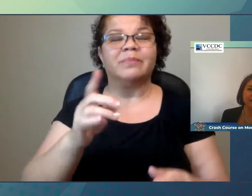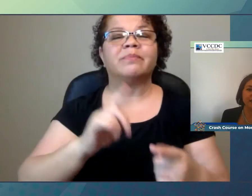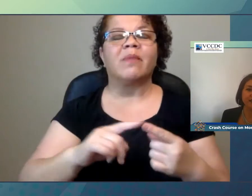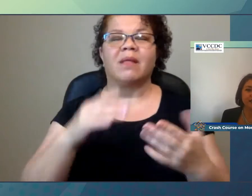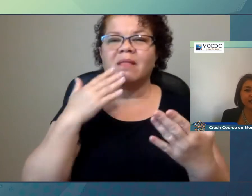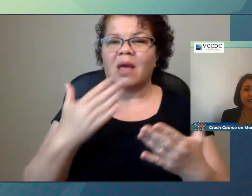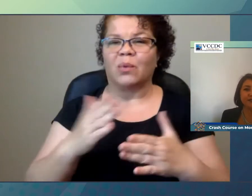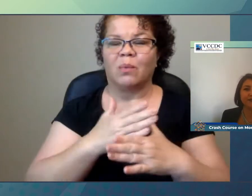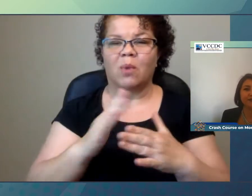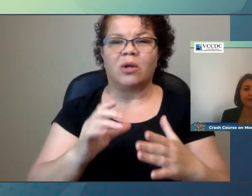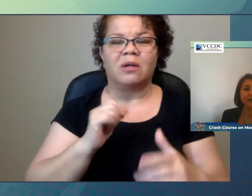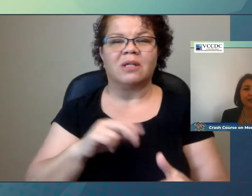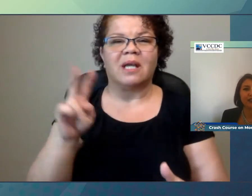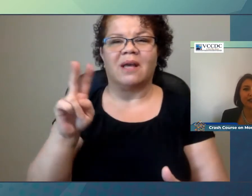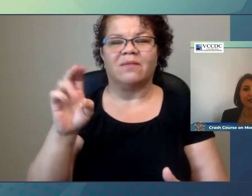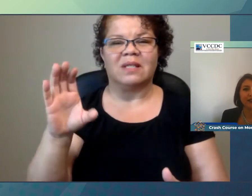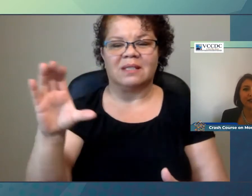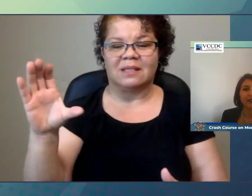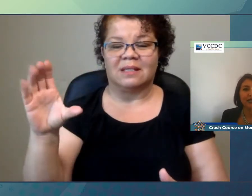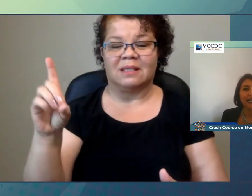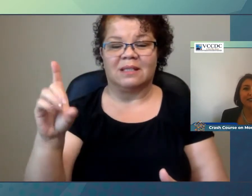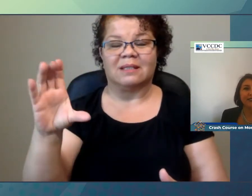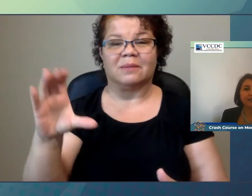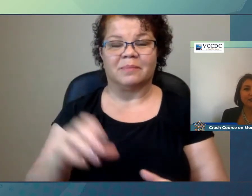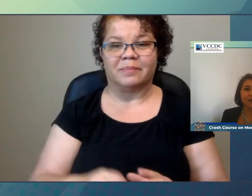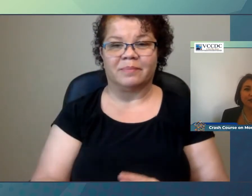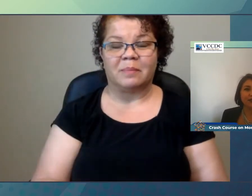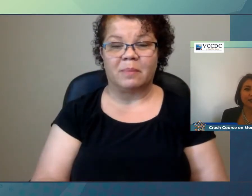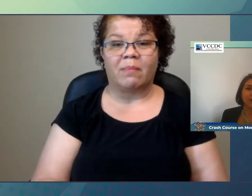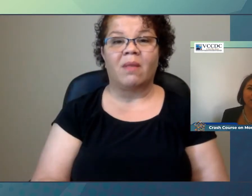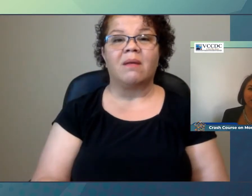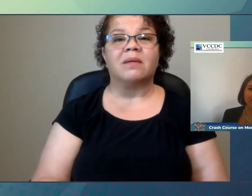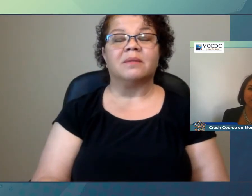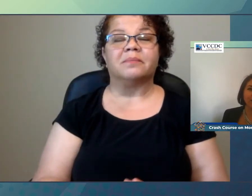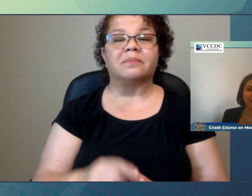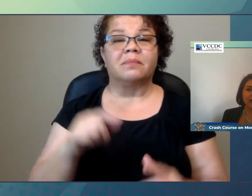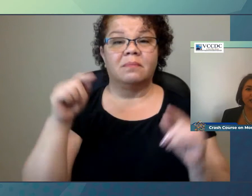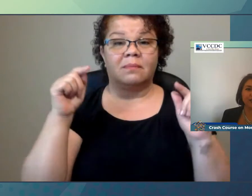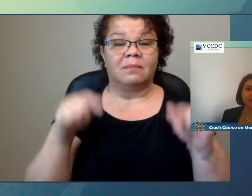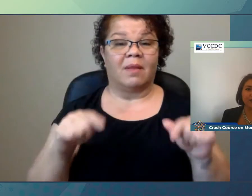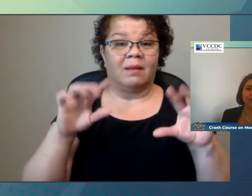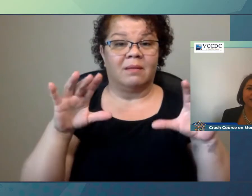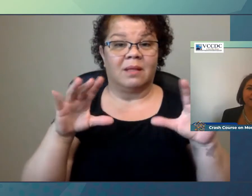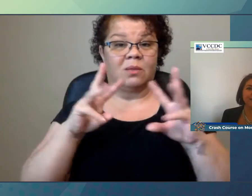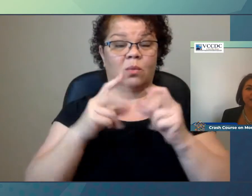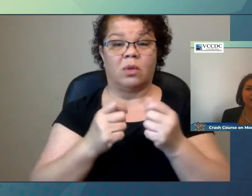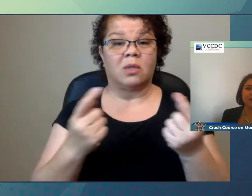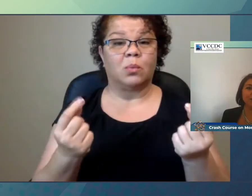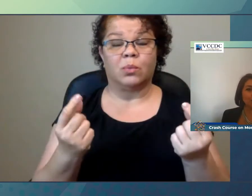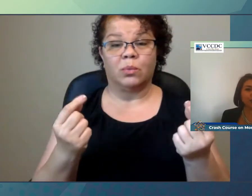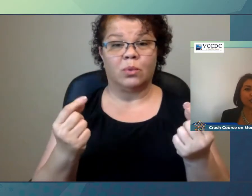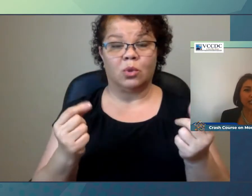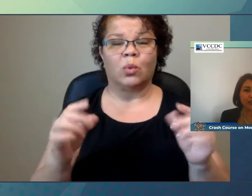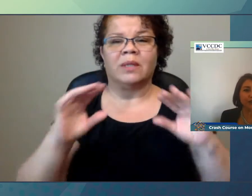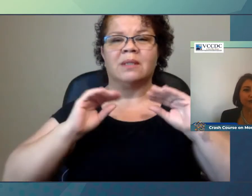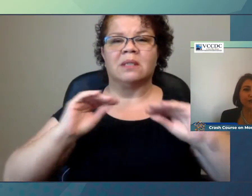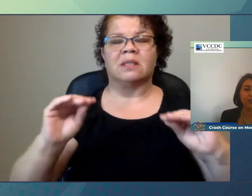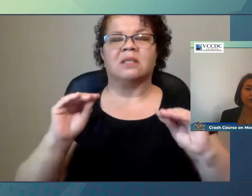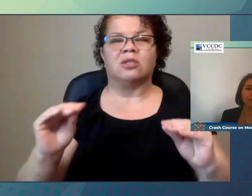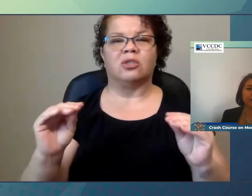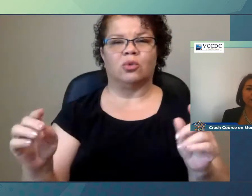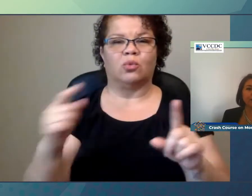and VCCDC. In this course, what we would like to do is teach you mortgage